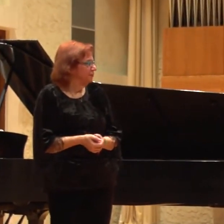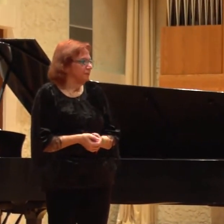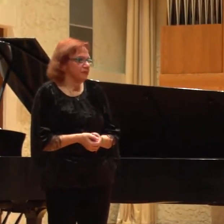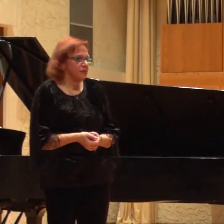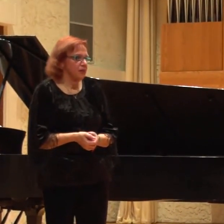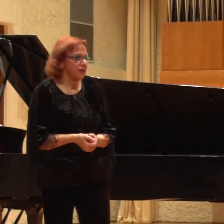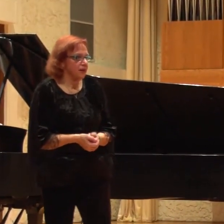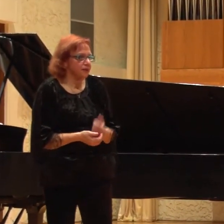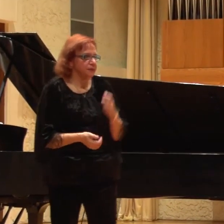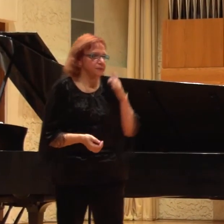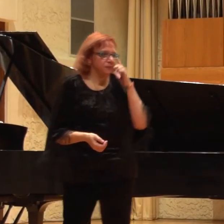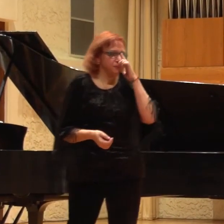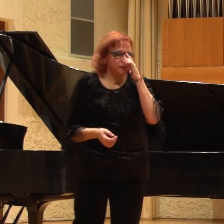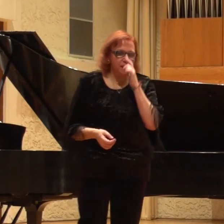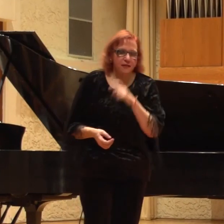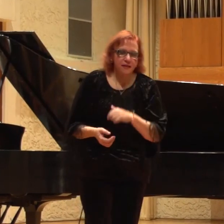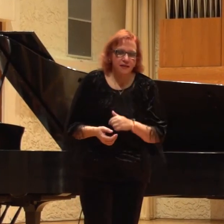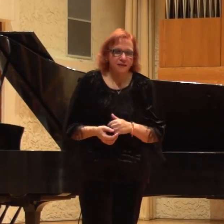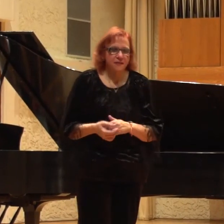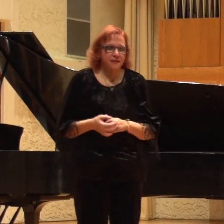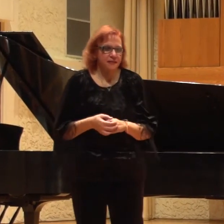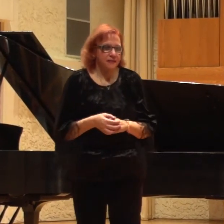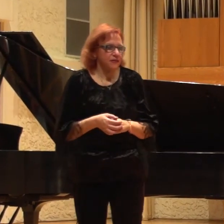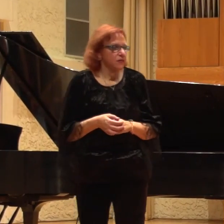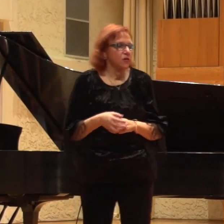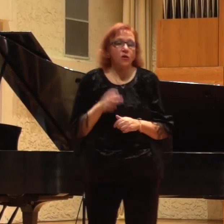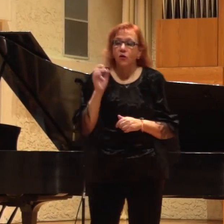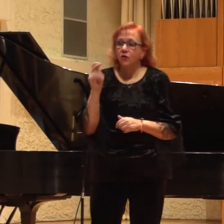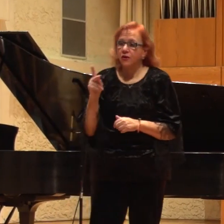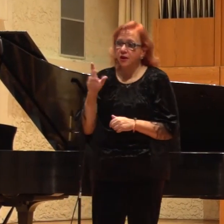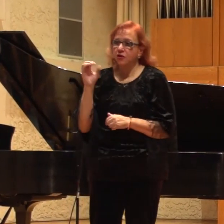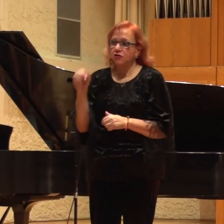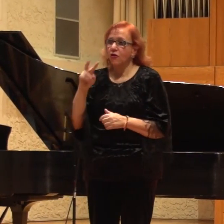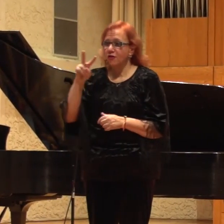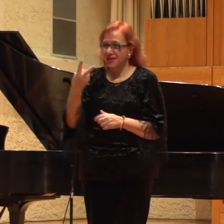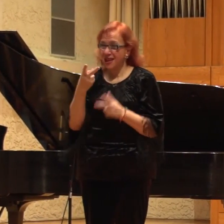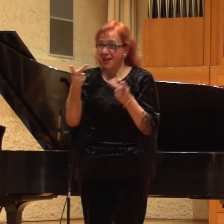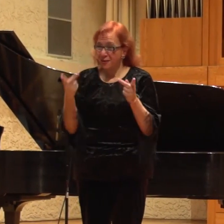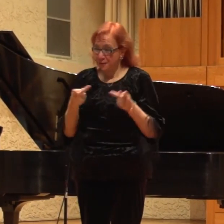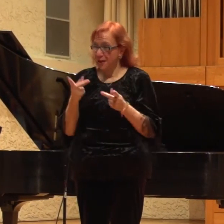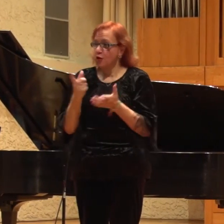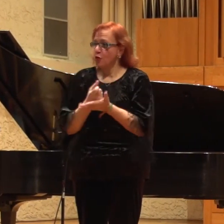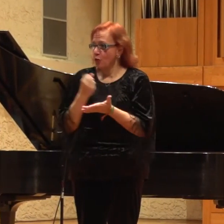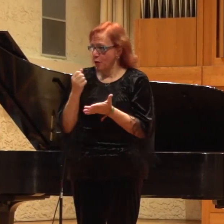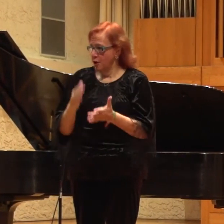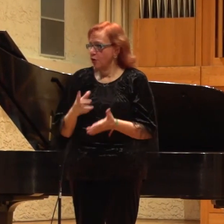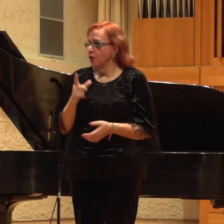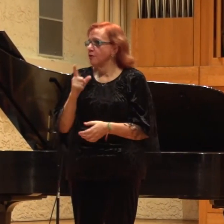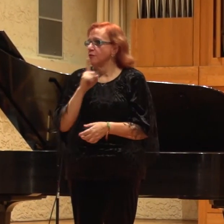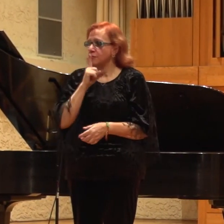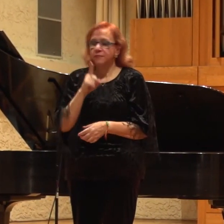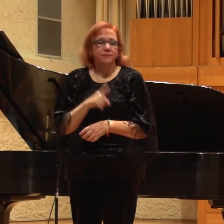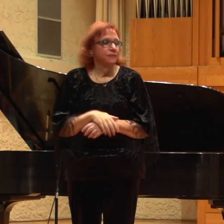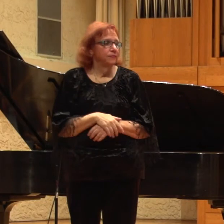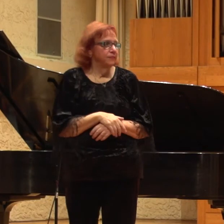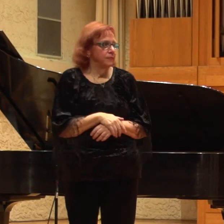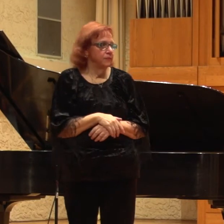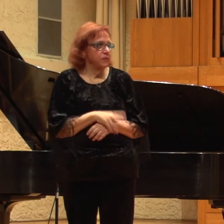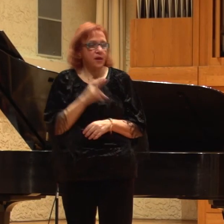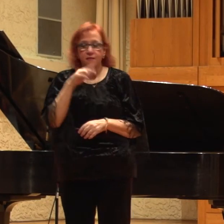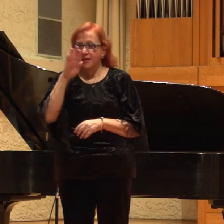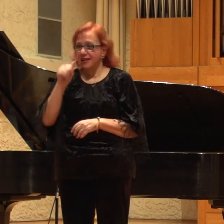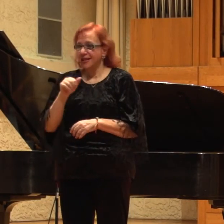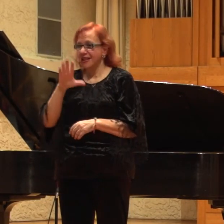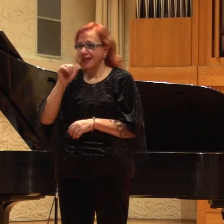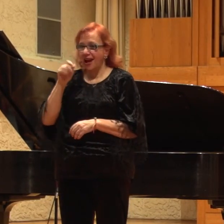Second place. winner is